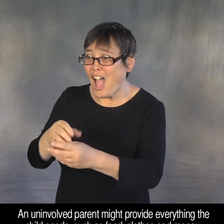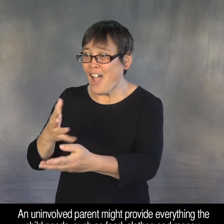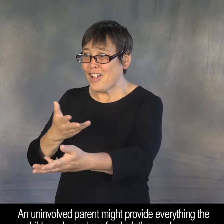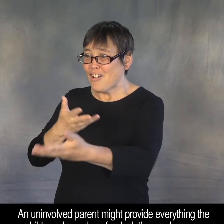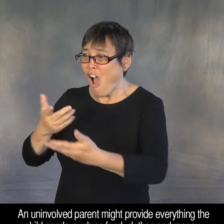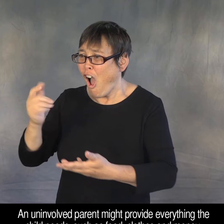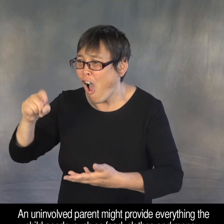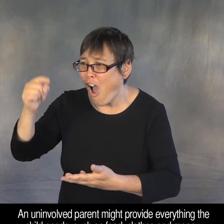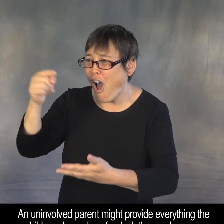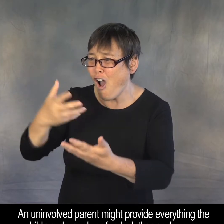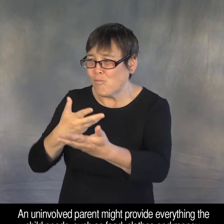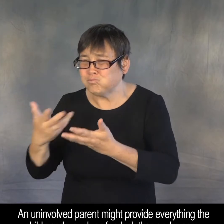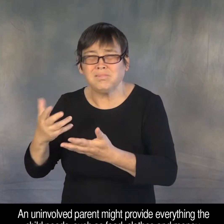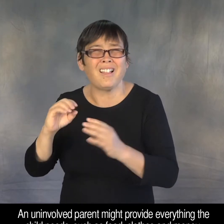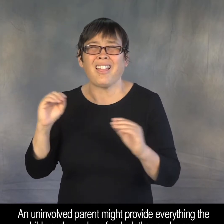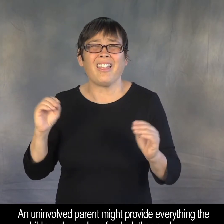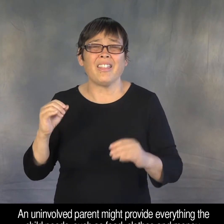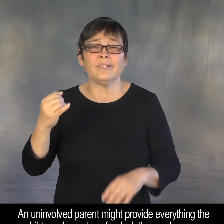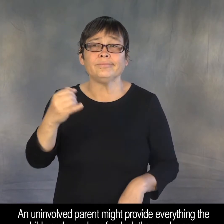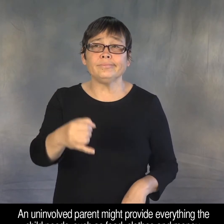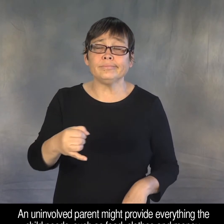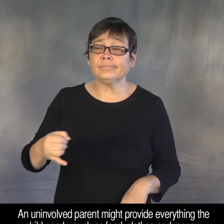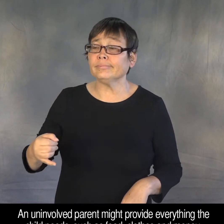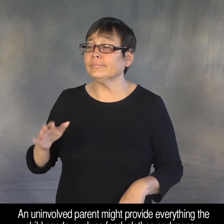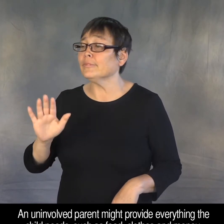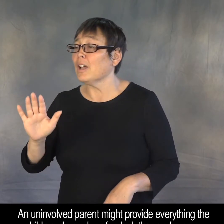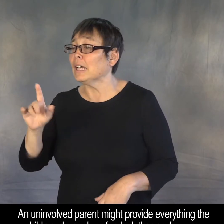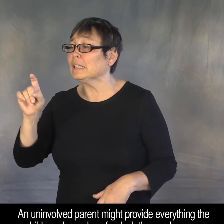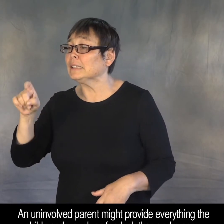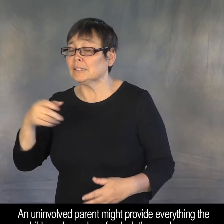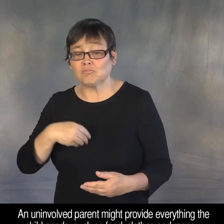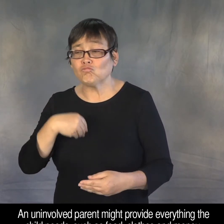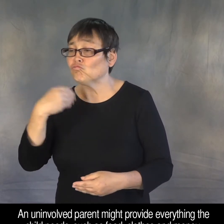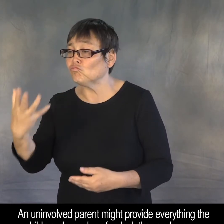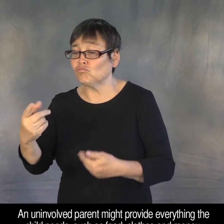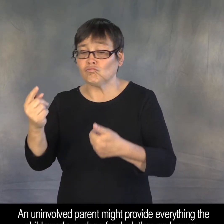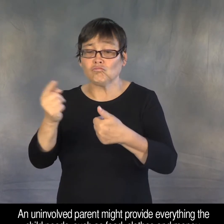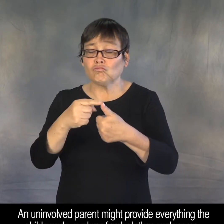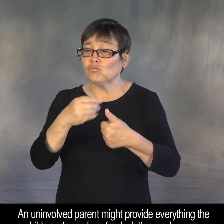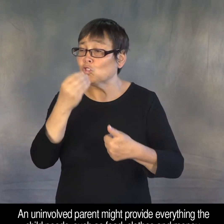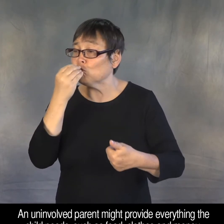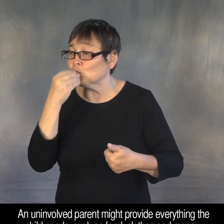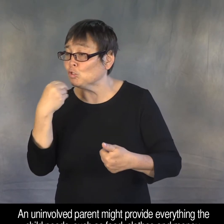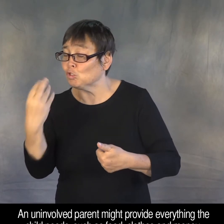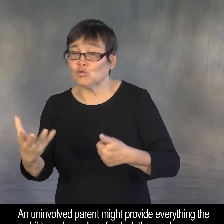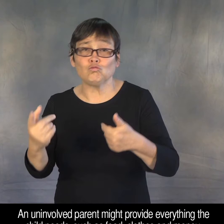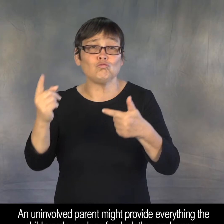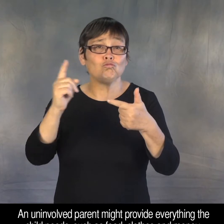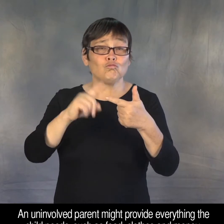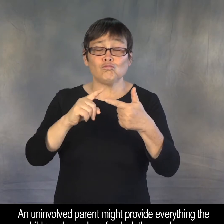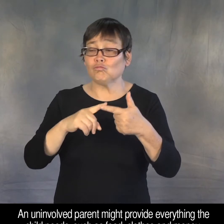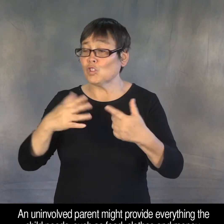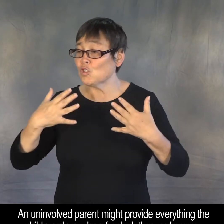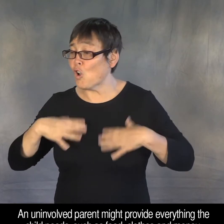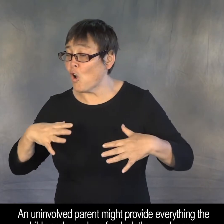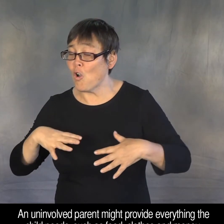An uninvolved parent might provide everything the child needs, such as food, clothes, and money,